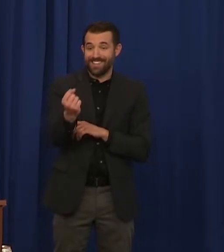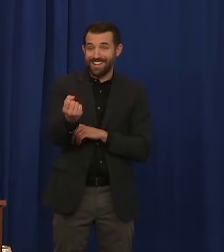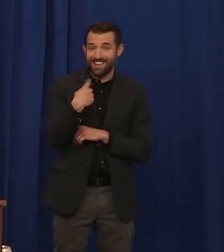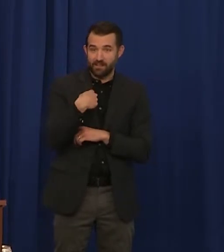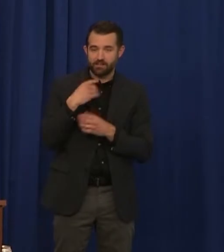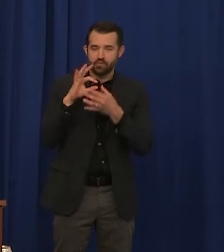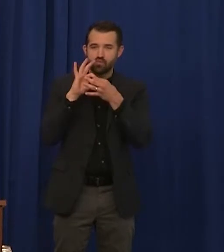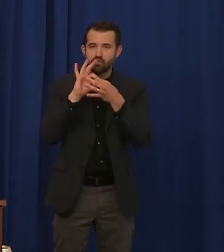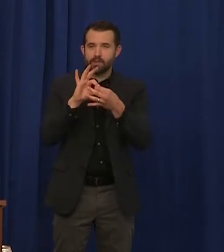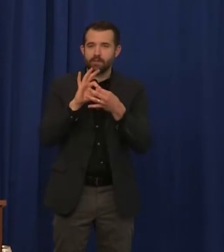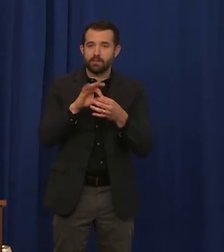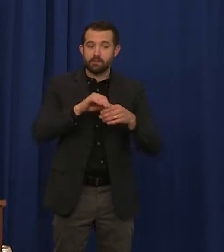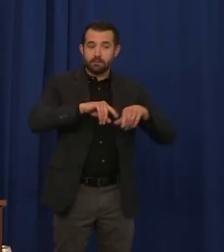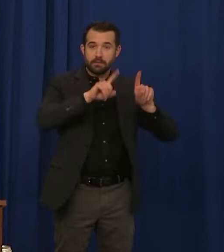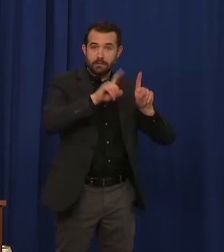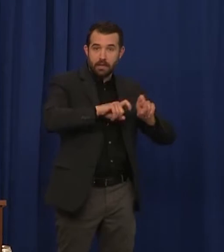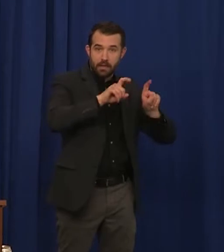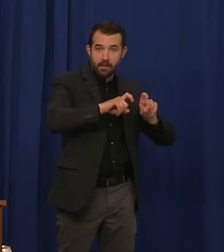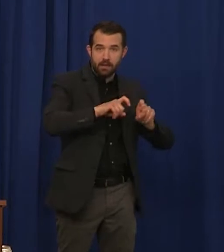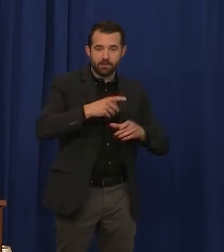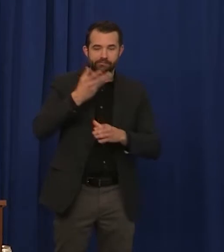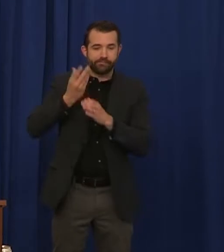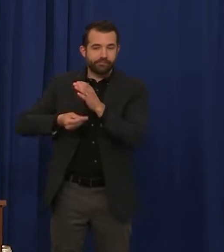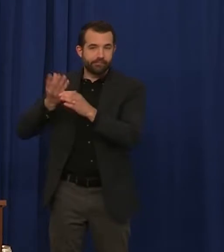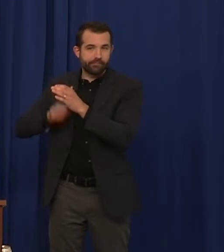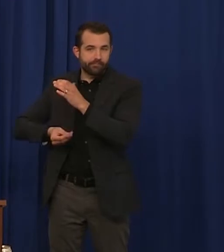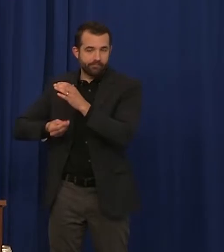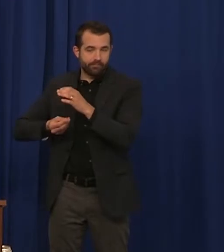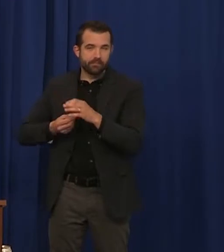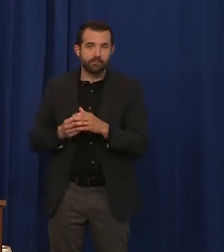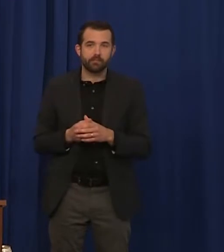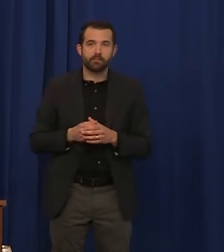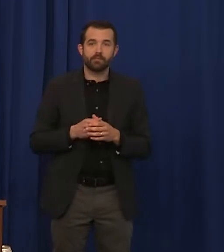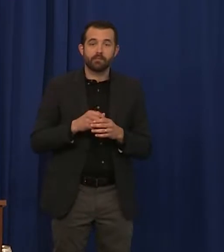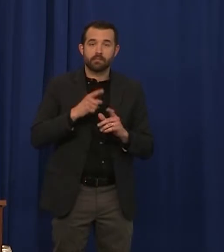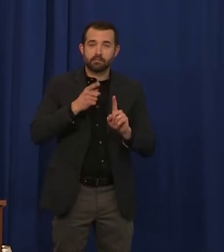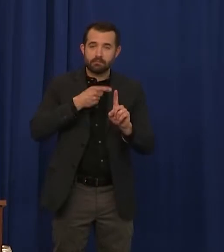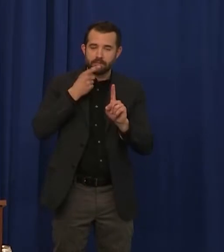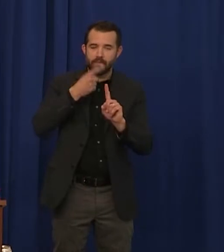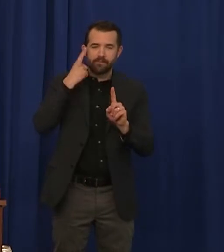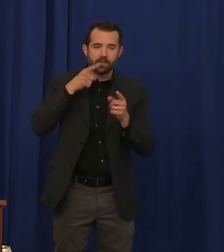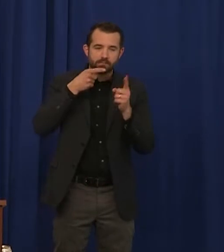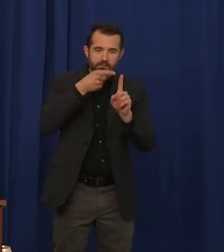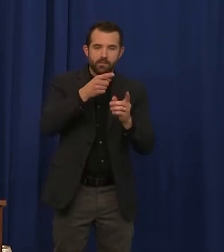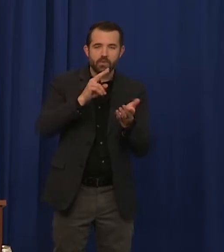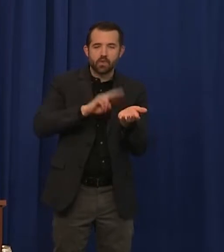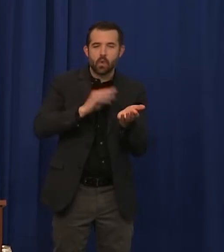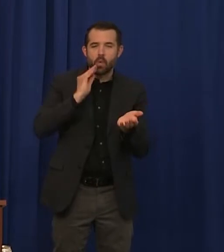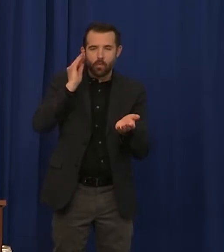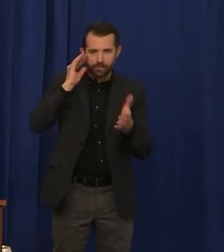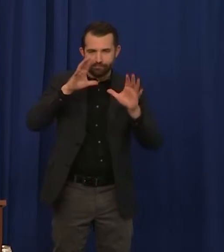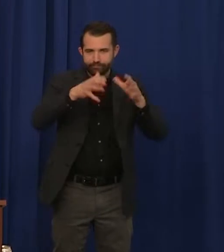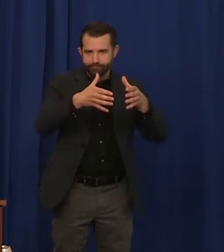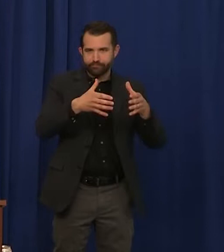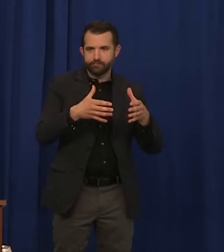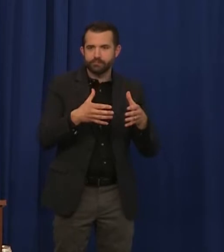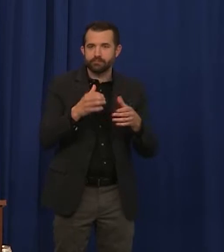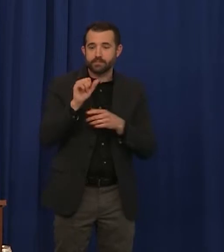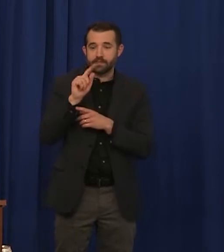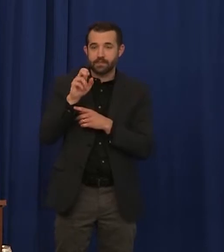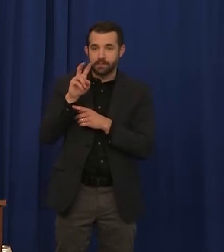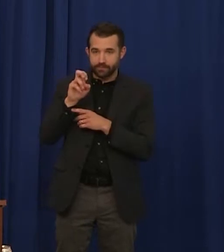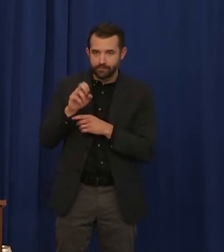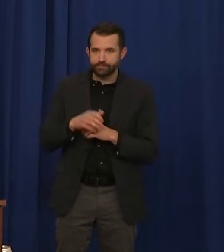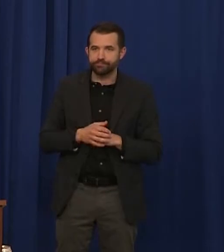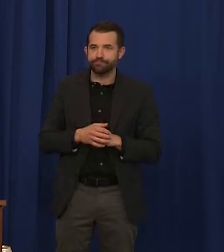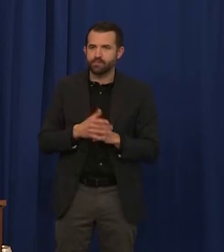between testing and fatalities, specifically within nursing homes. And Steve, just to recap the numbers,